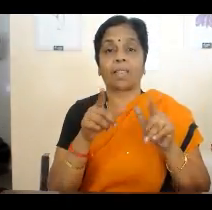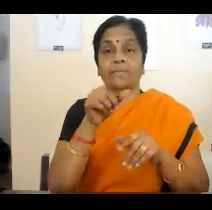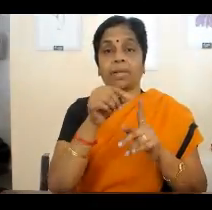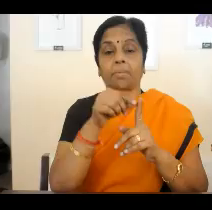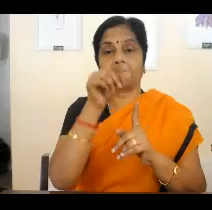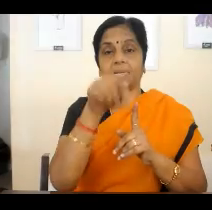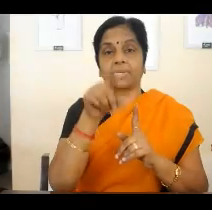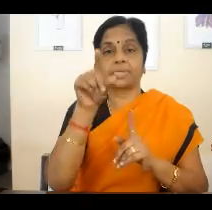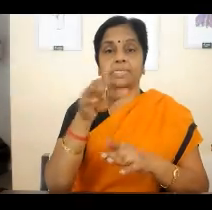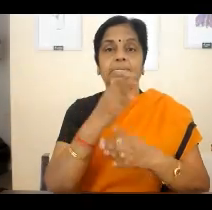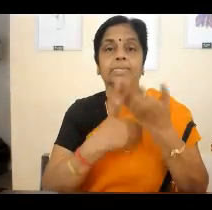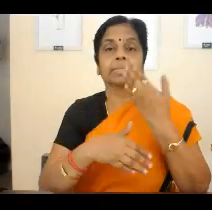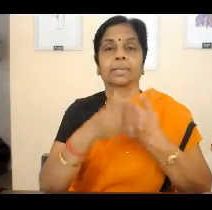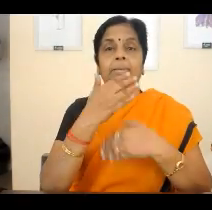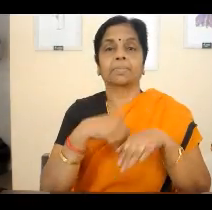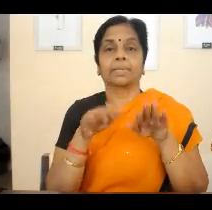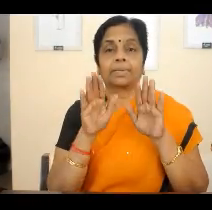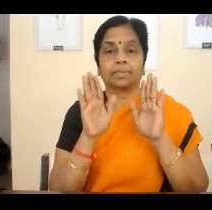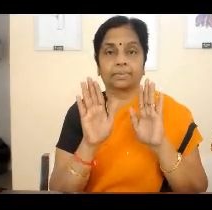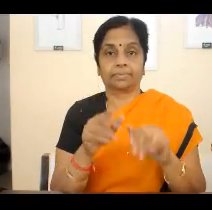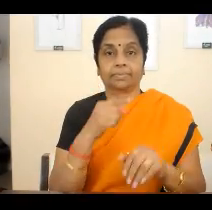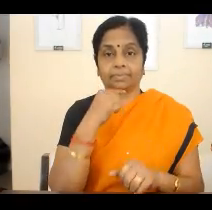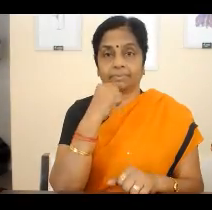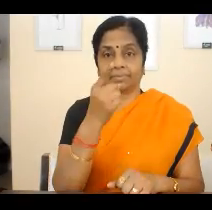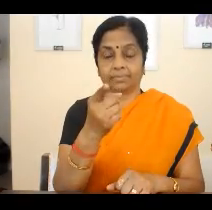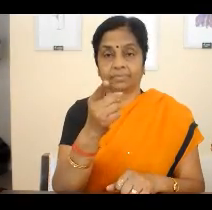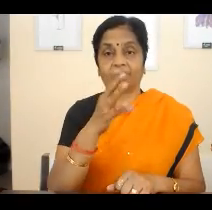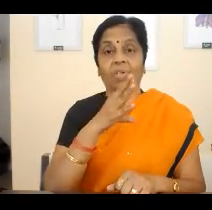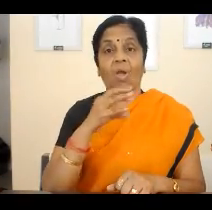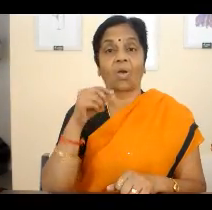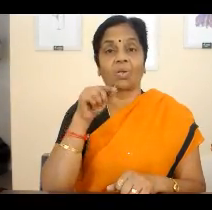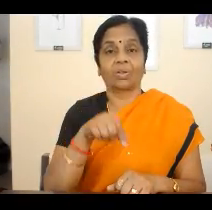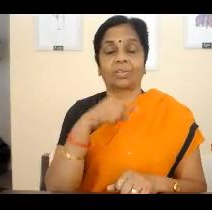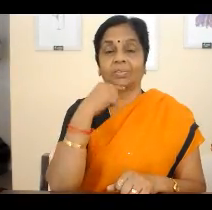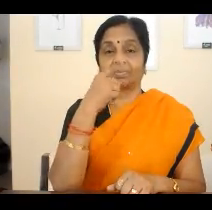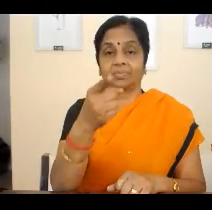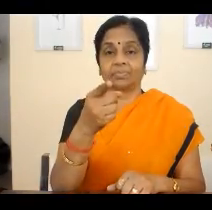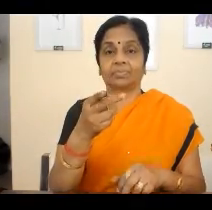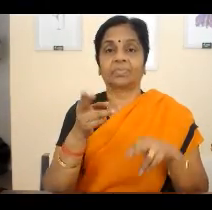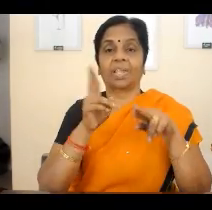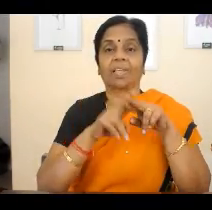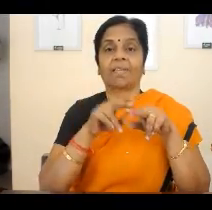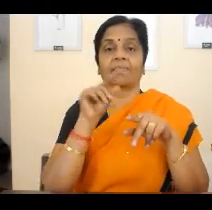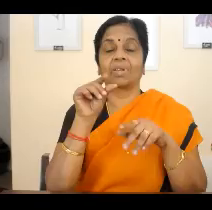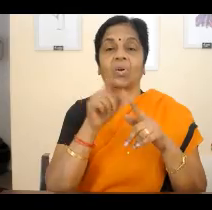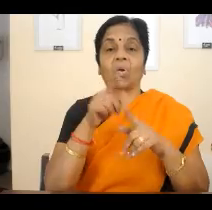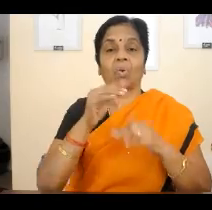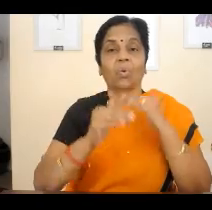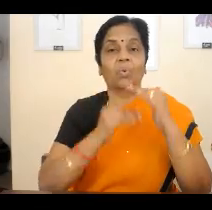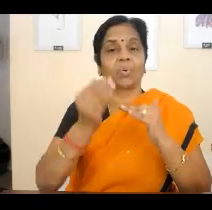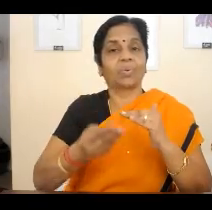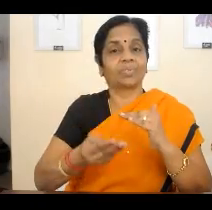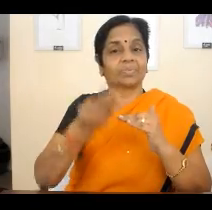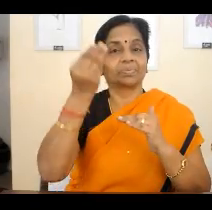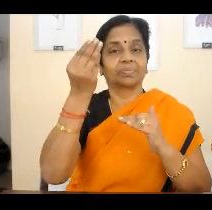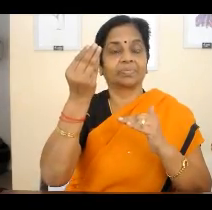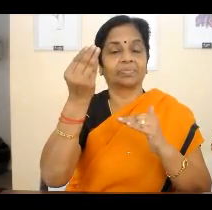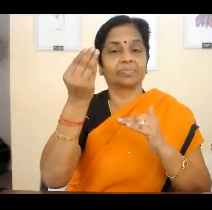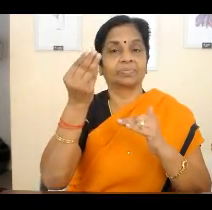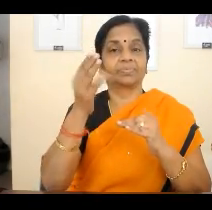with disabilities, and also facilitate their growth and